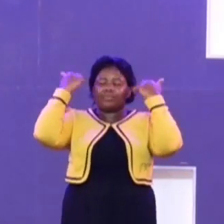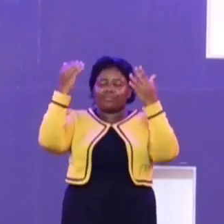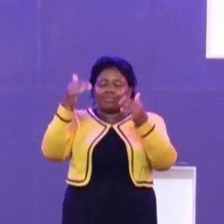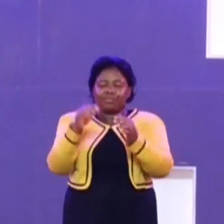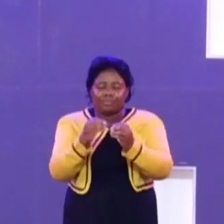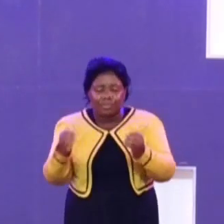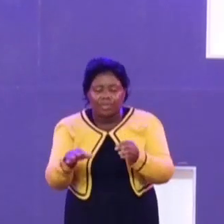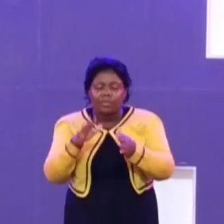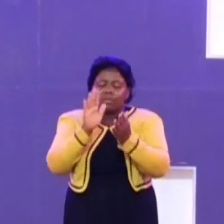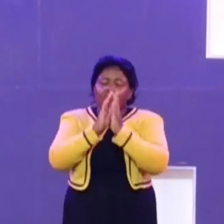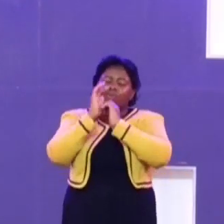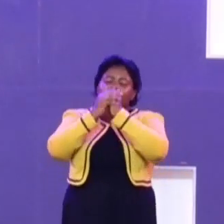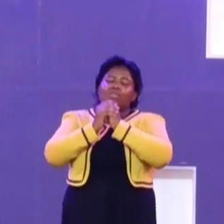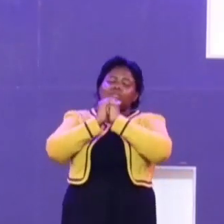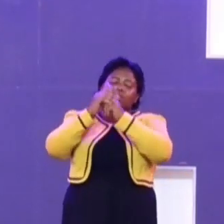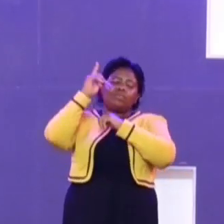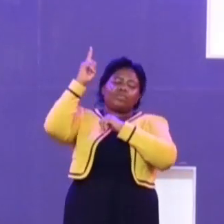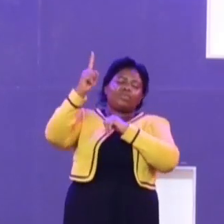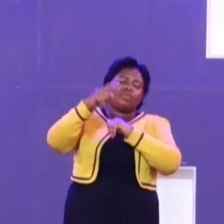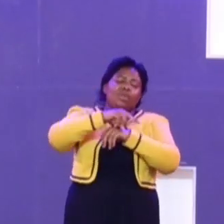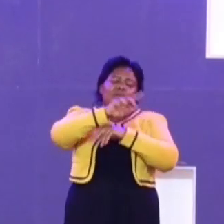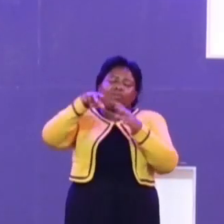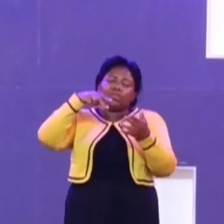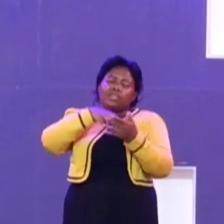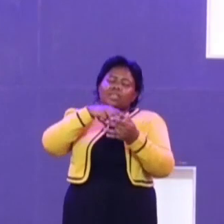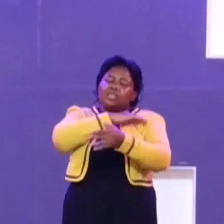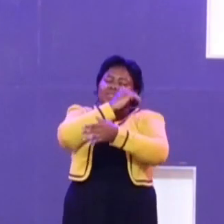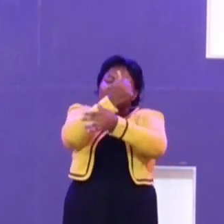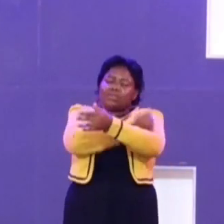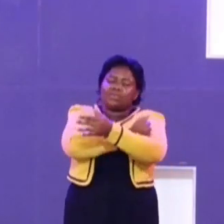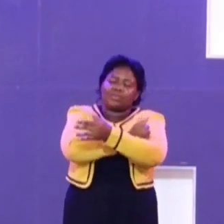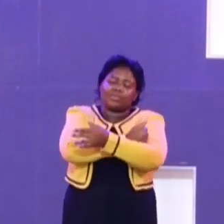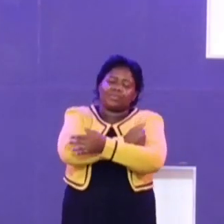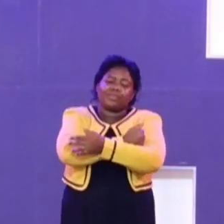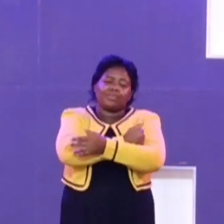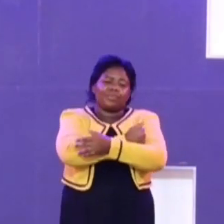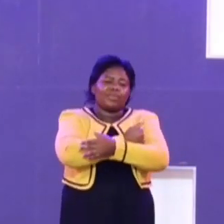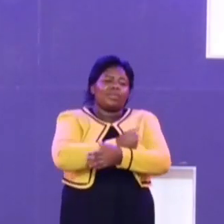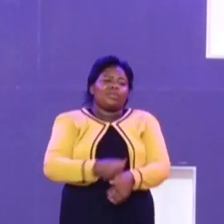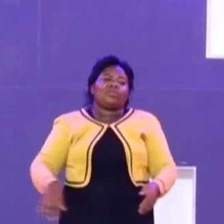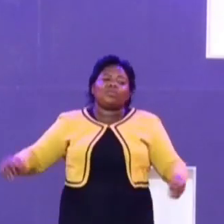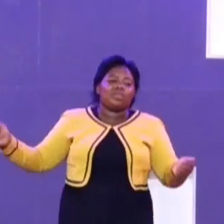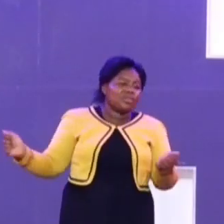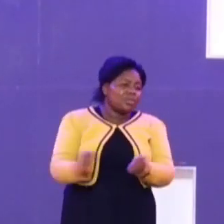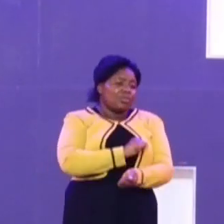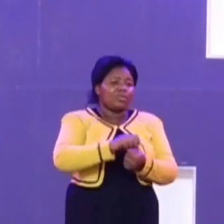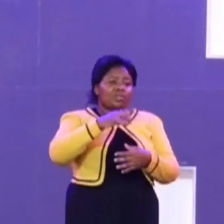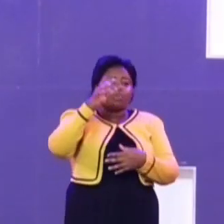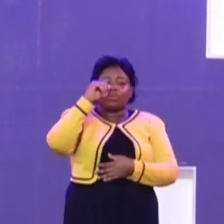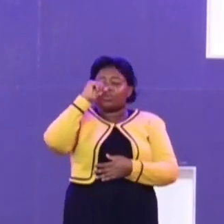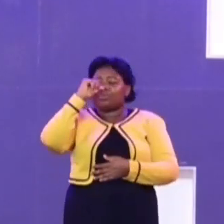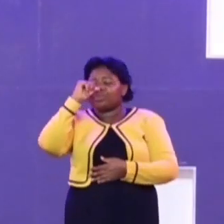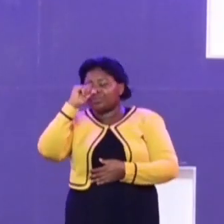We worship you who loves us. And we stand in the power of authority to overcome the spirit